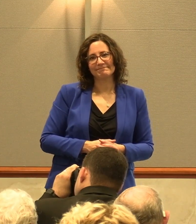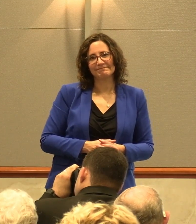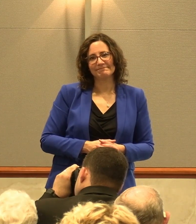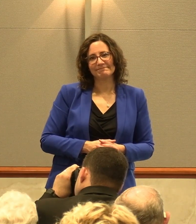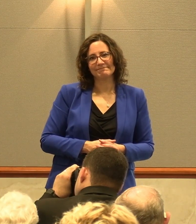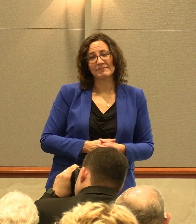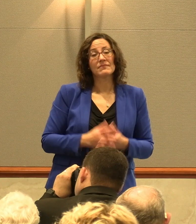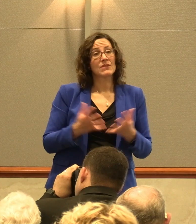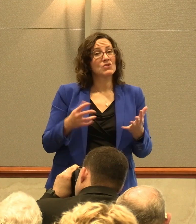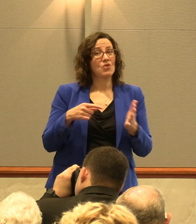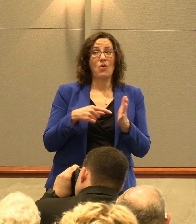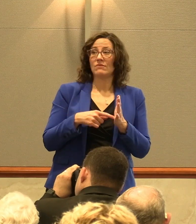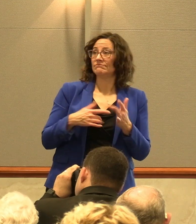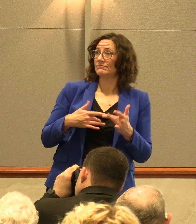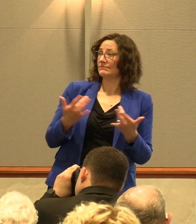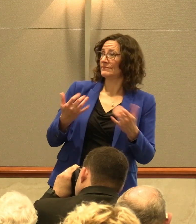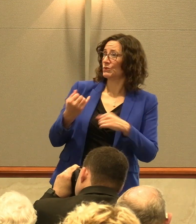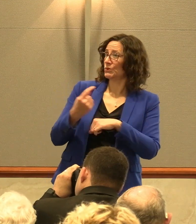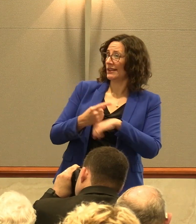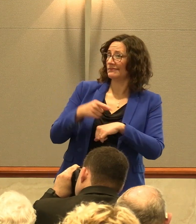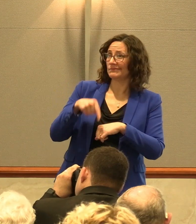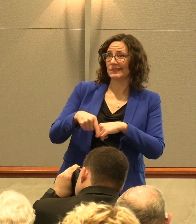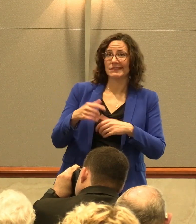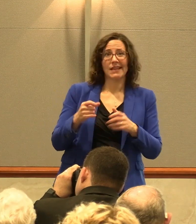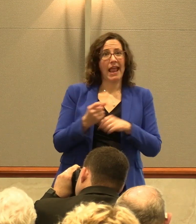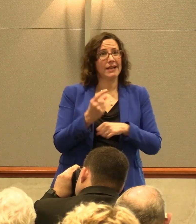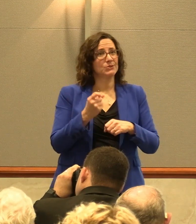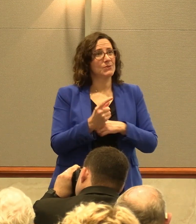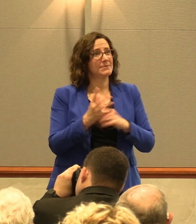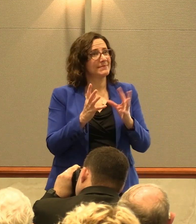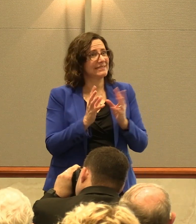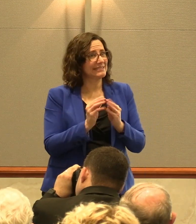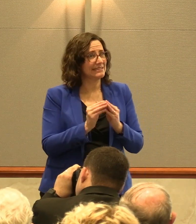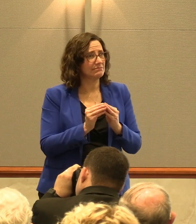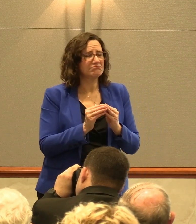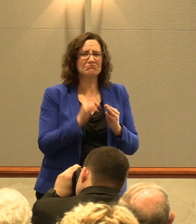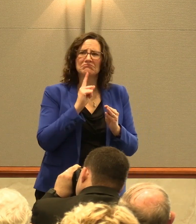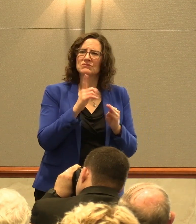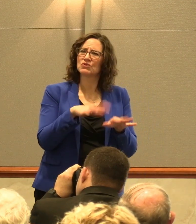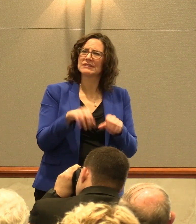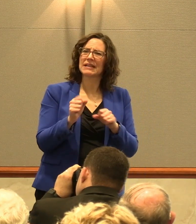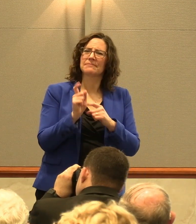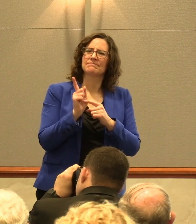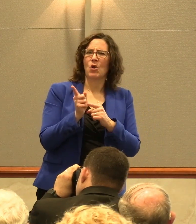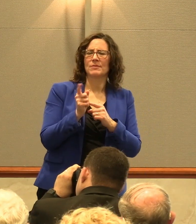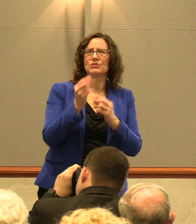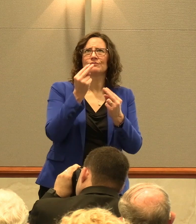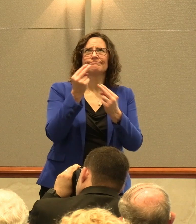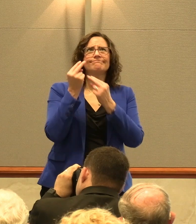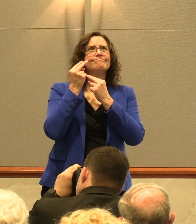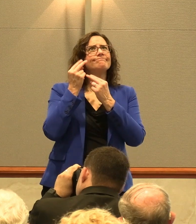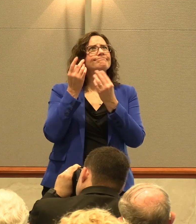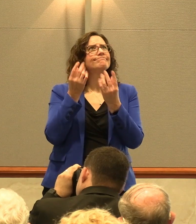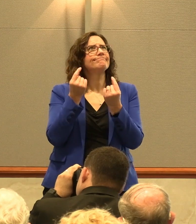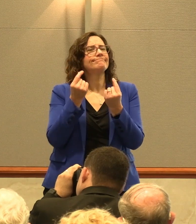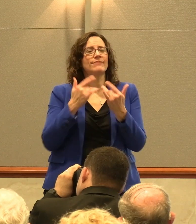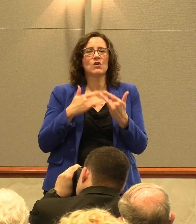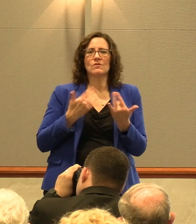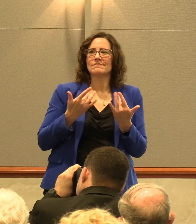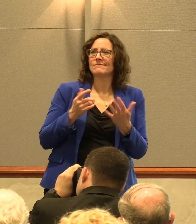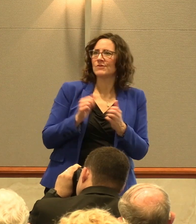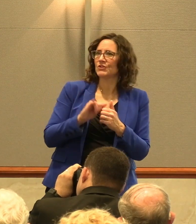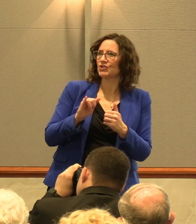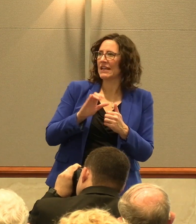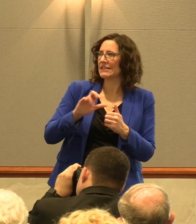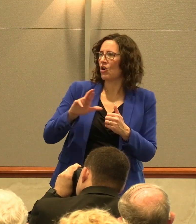So on this occasion of our annual meeting, I want to take just a moment to reflect on where we are at the JCRC